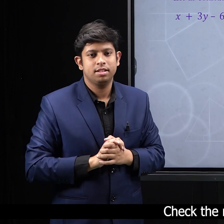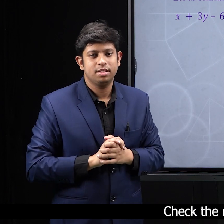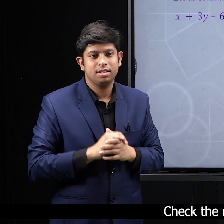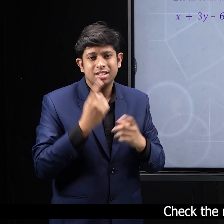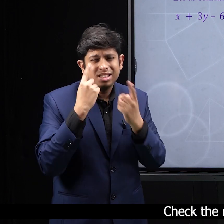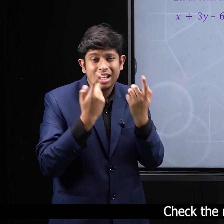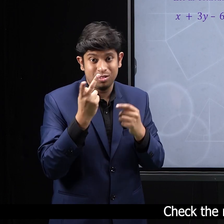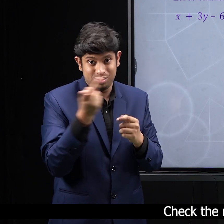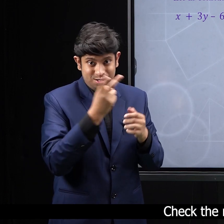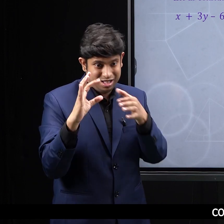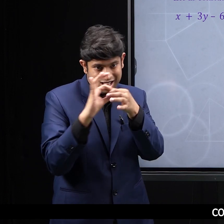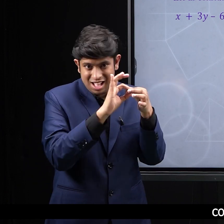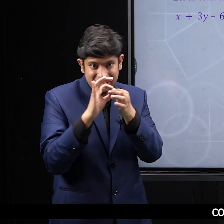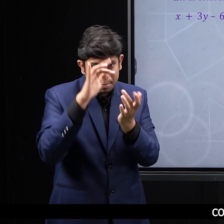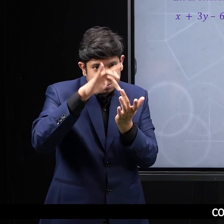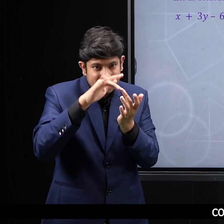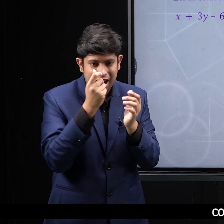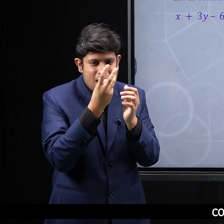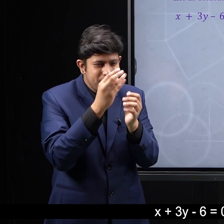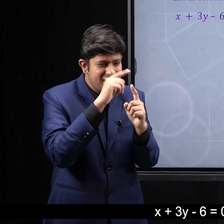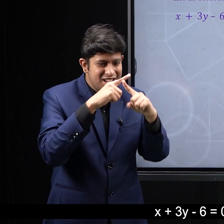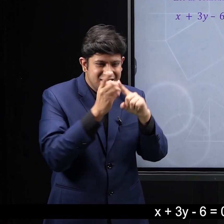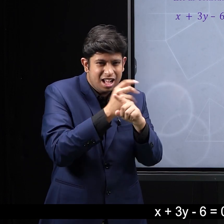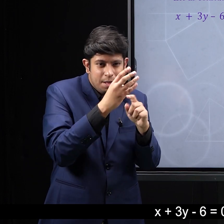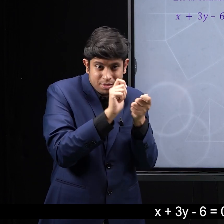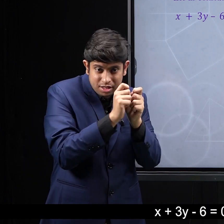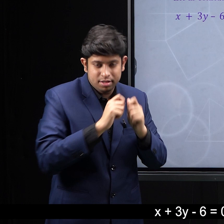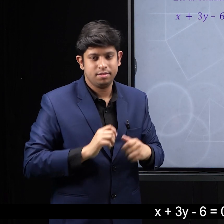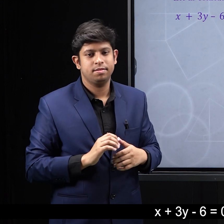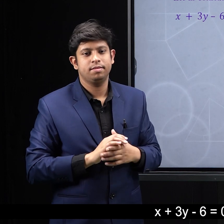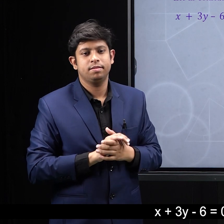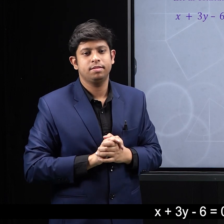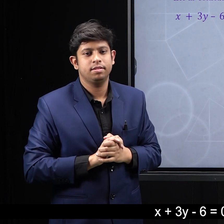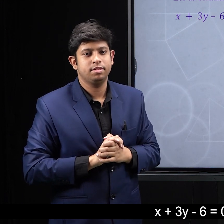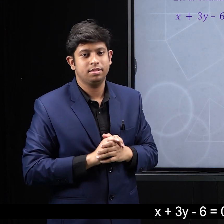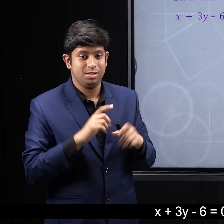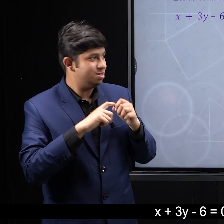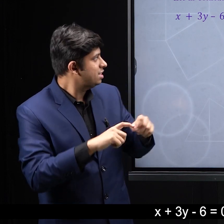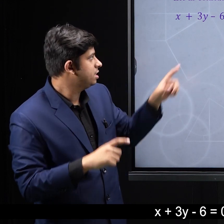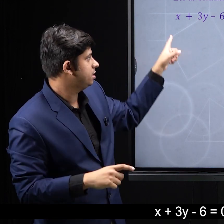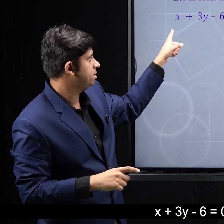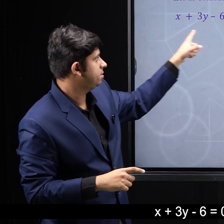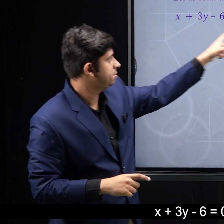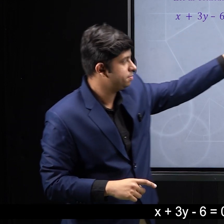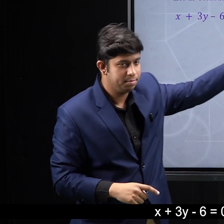Check the relationship between coefficients of x plus 3y minus 6 equal to 0 and 3x plus 9y minus 24 equal to